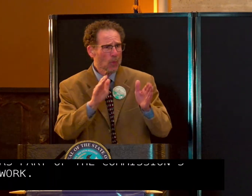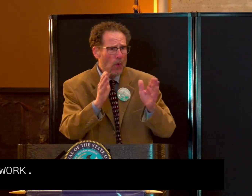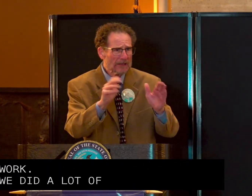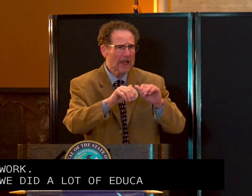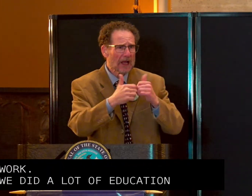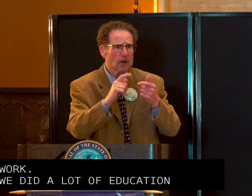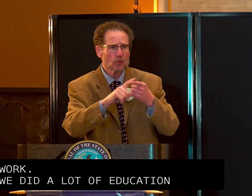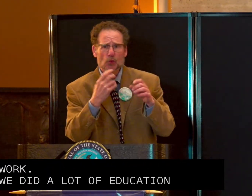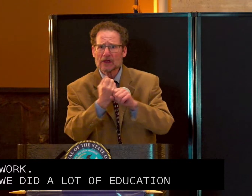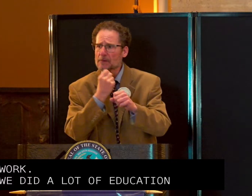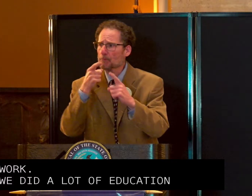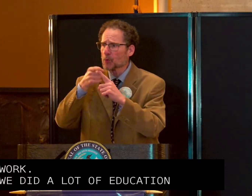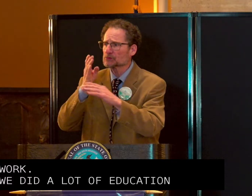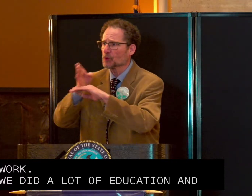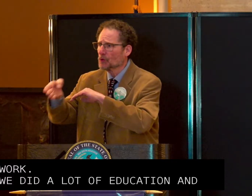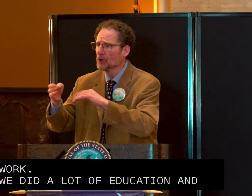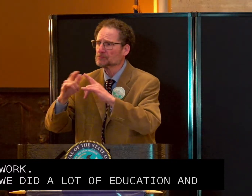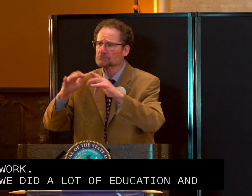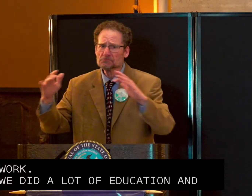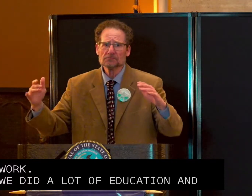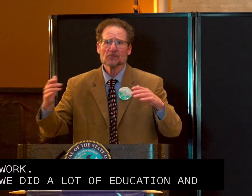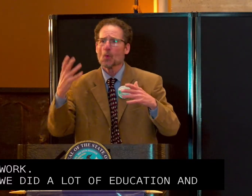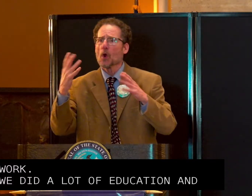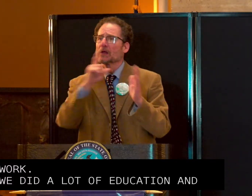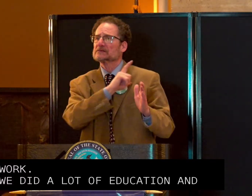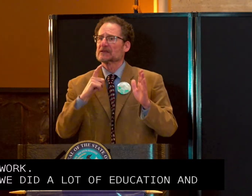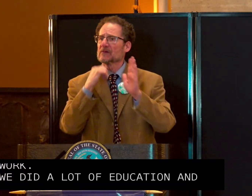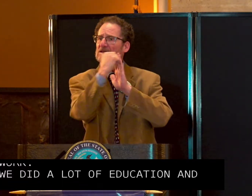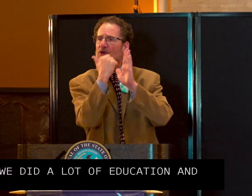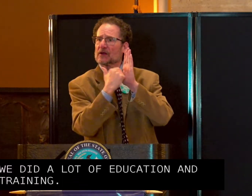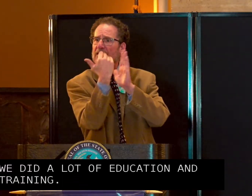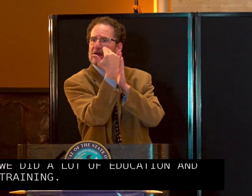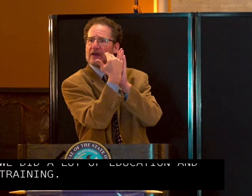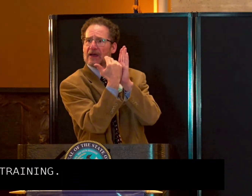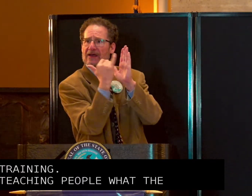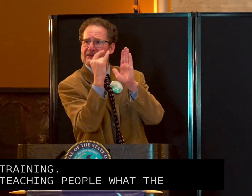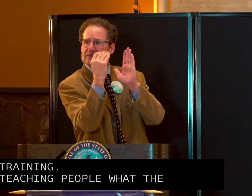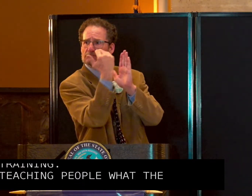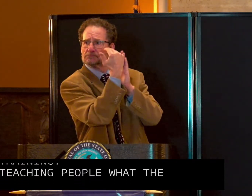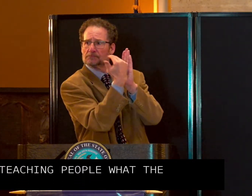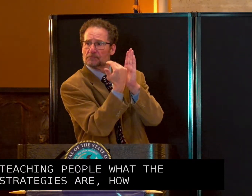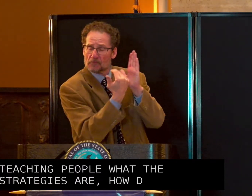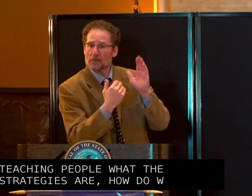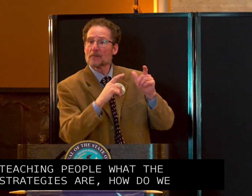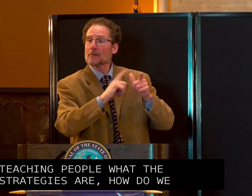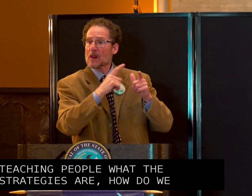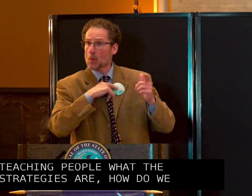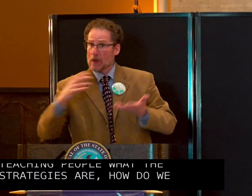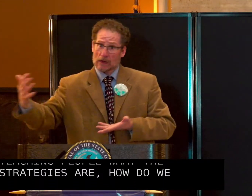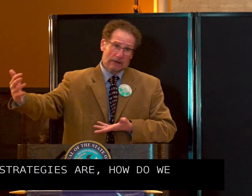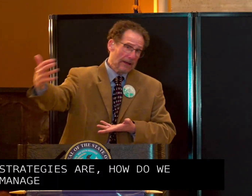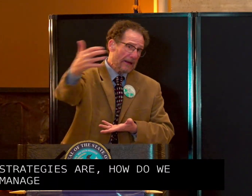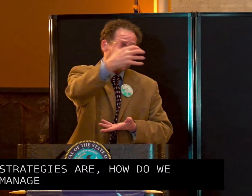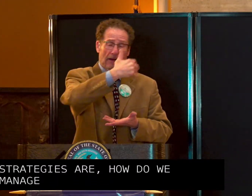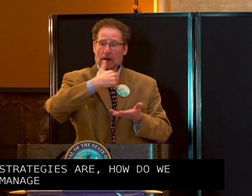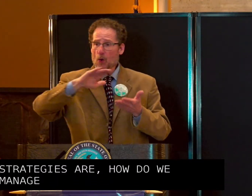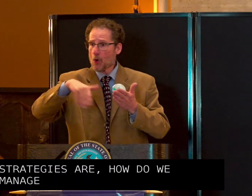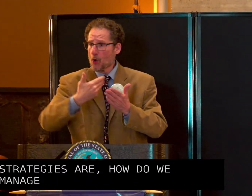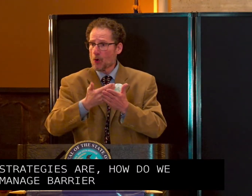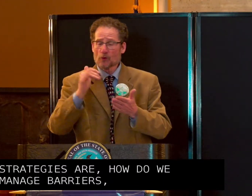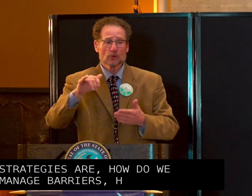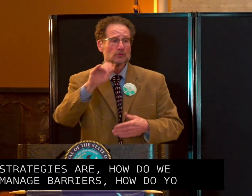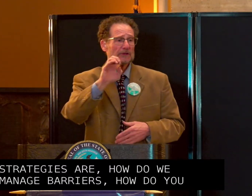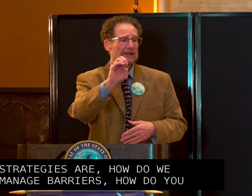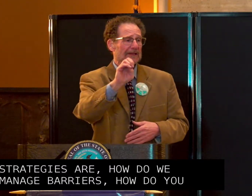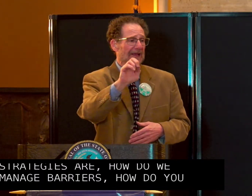training. Teaching people what the strategies are. How do we manage barriers? How do you create talking points